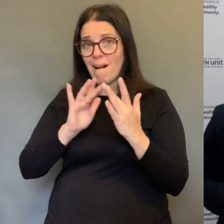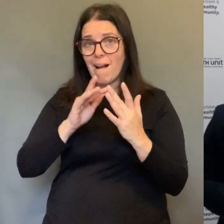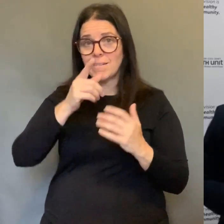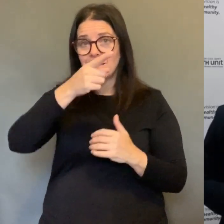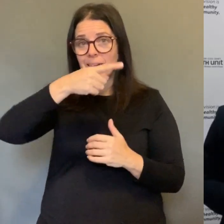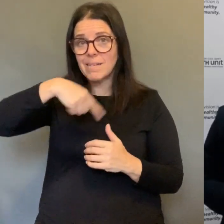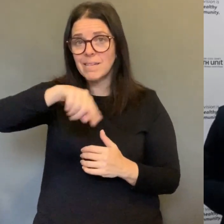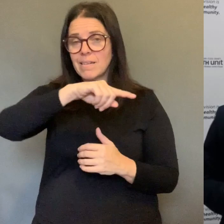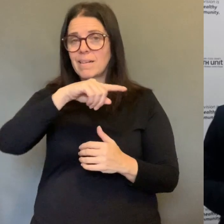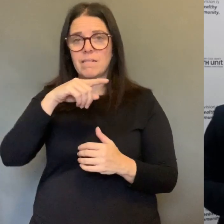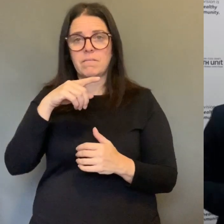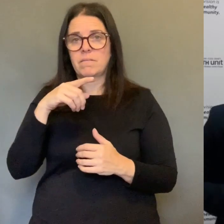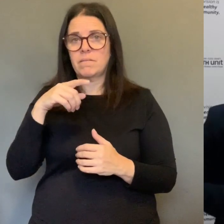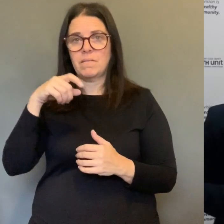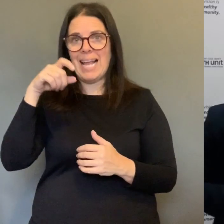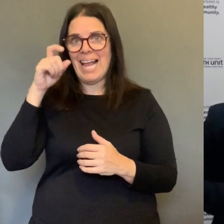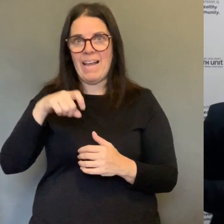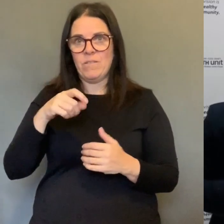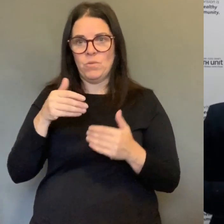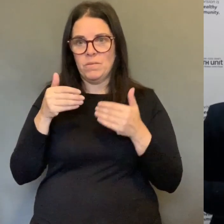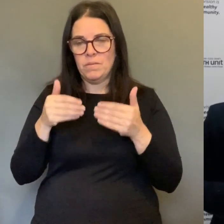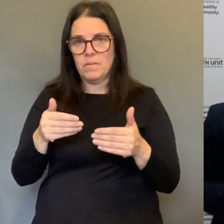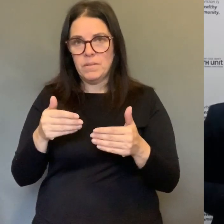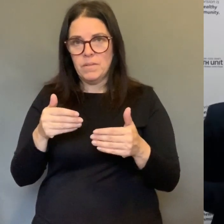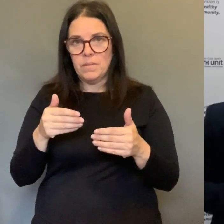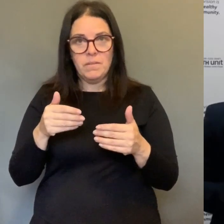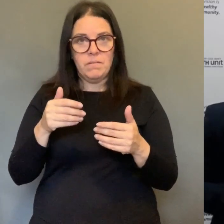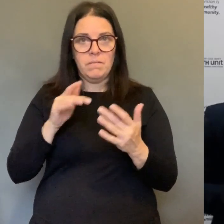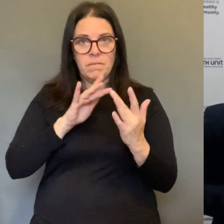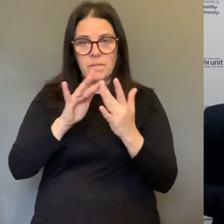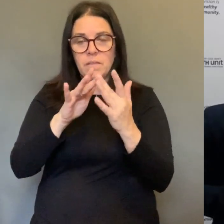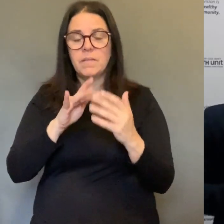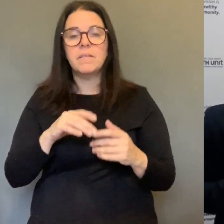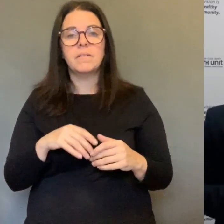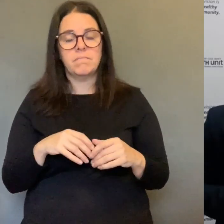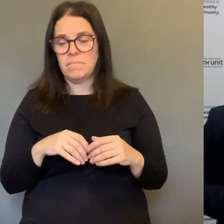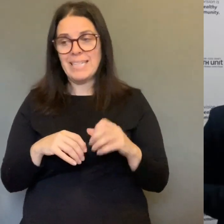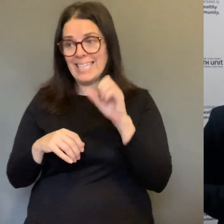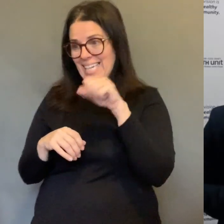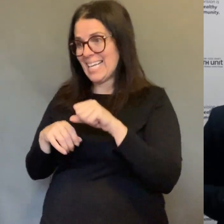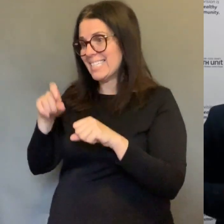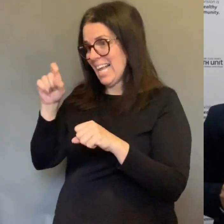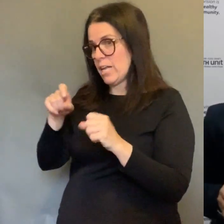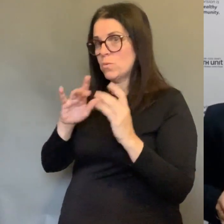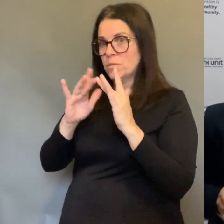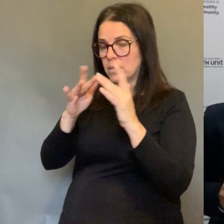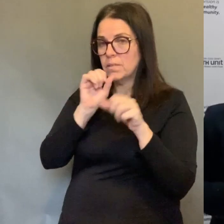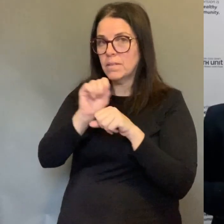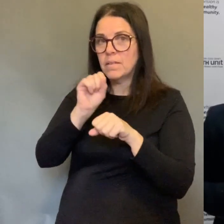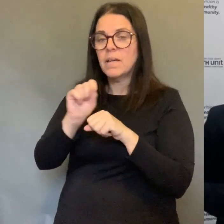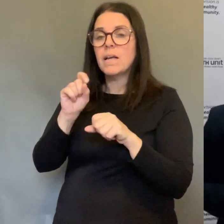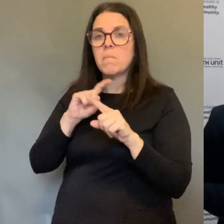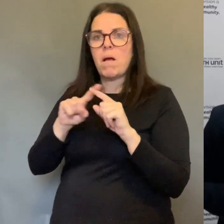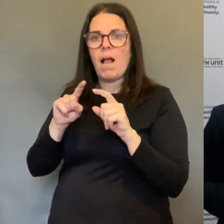significantly, it would not free up time, but maybe it would be more focused on the most important